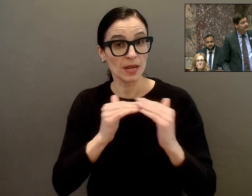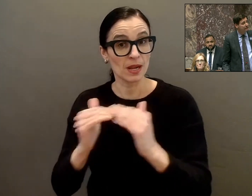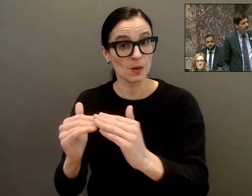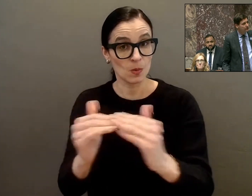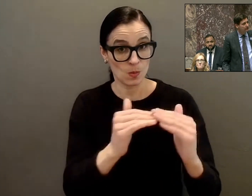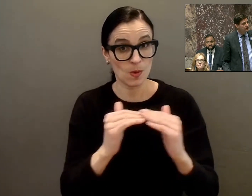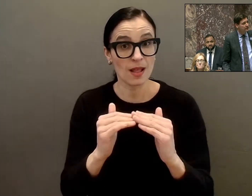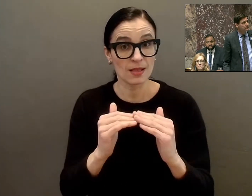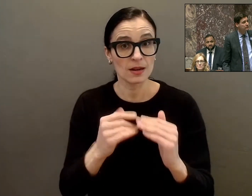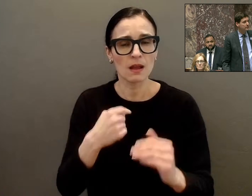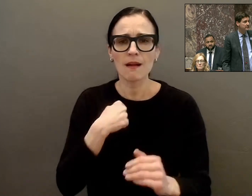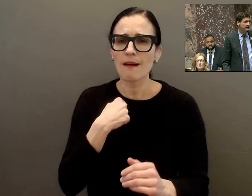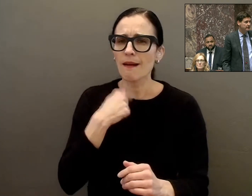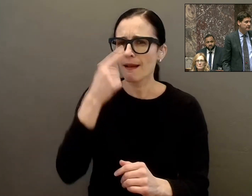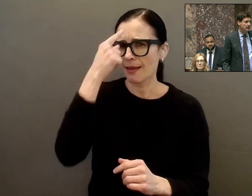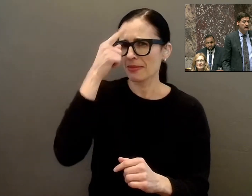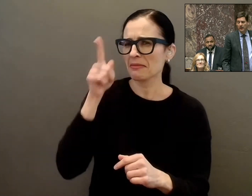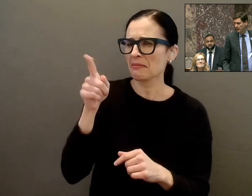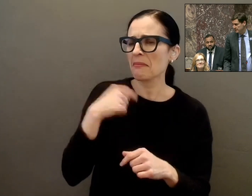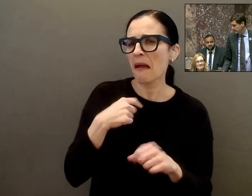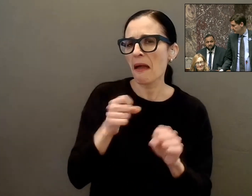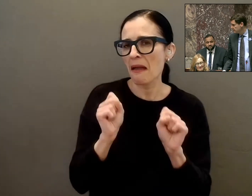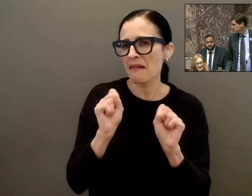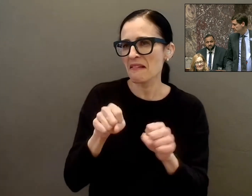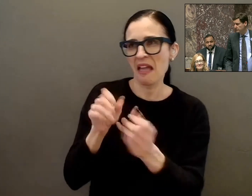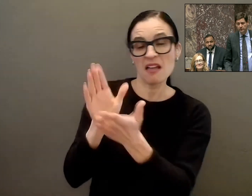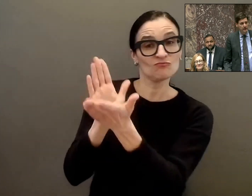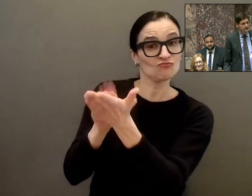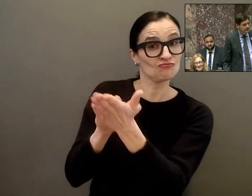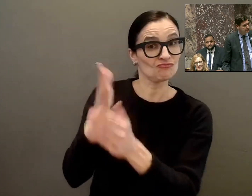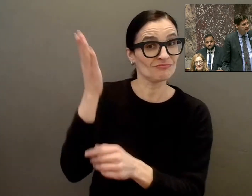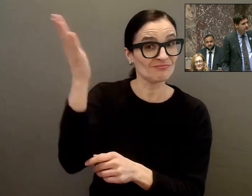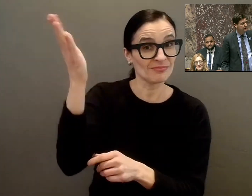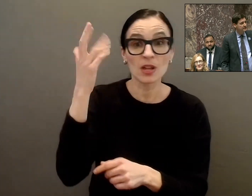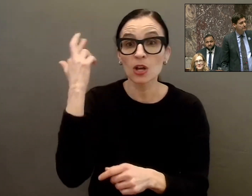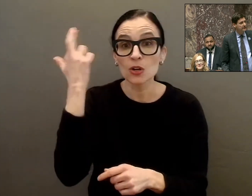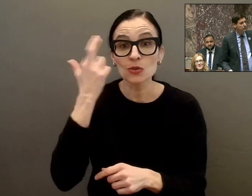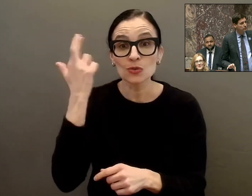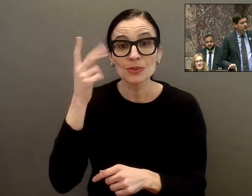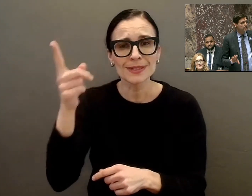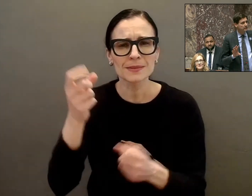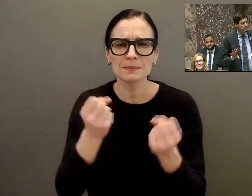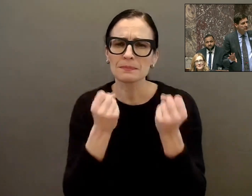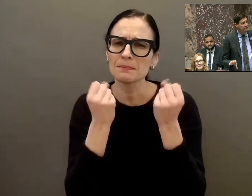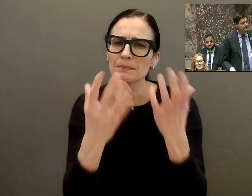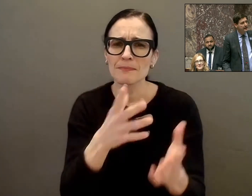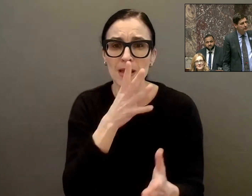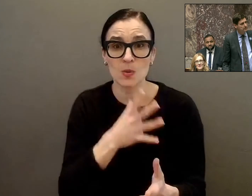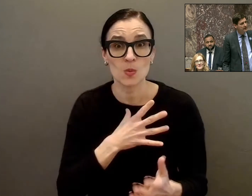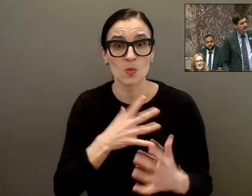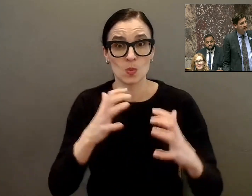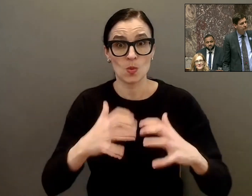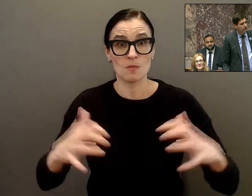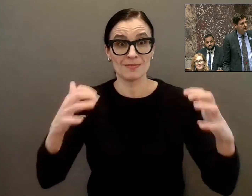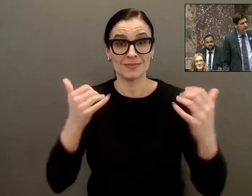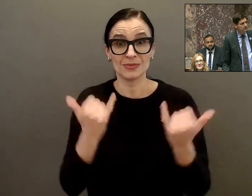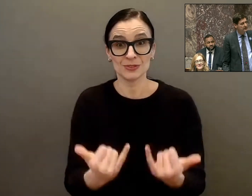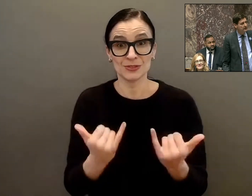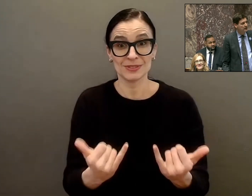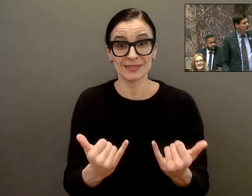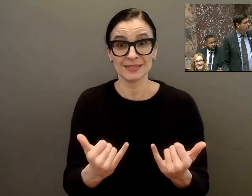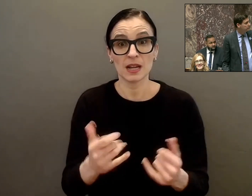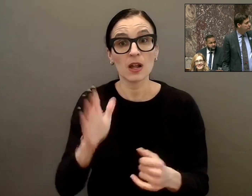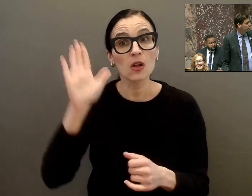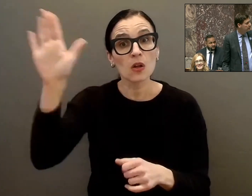but significant credit for the number of women sitting in the legislature, sitting in the Legislative Assembly, her work, particularly on the equity mandate for the